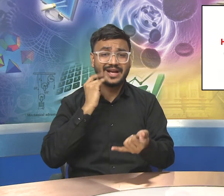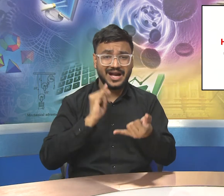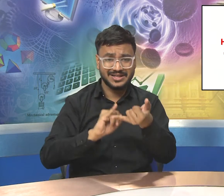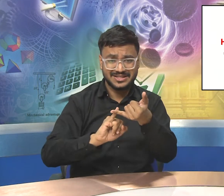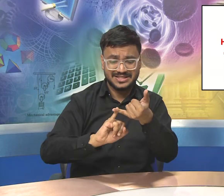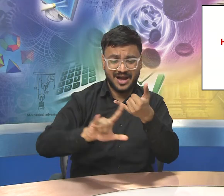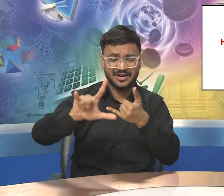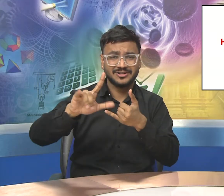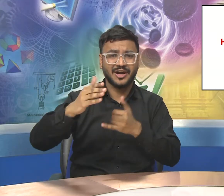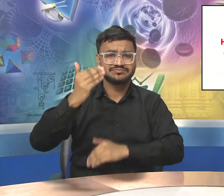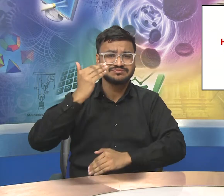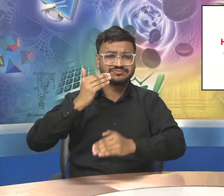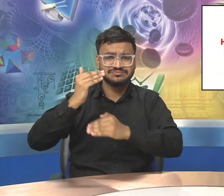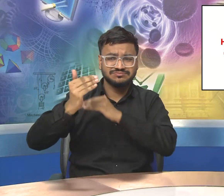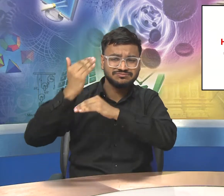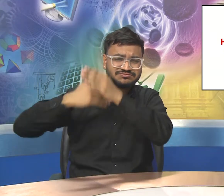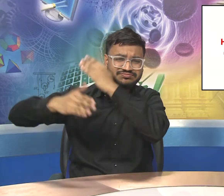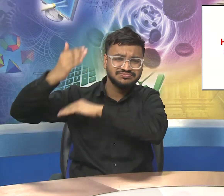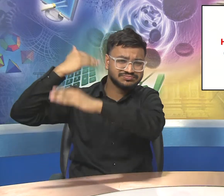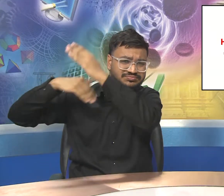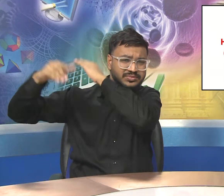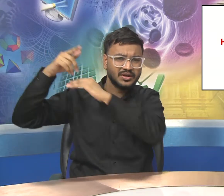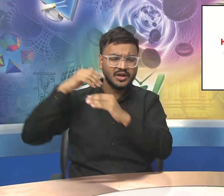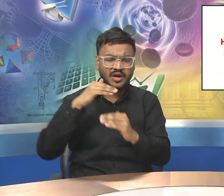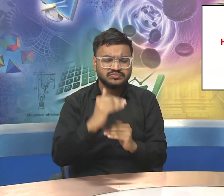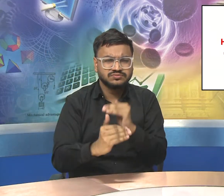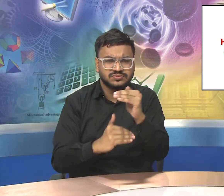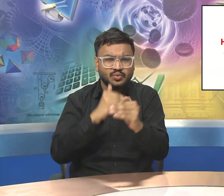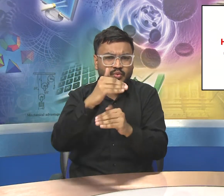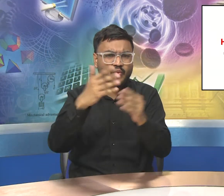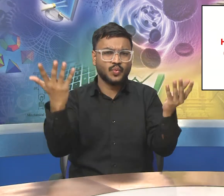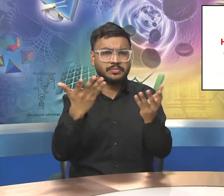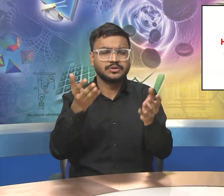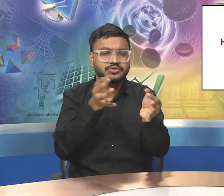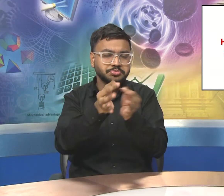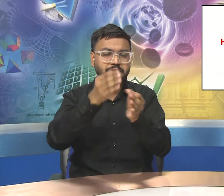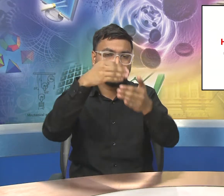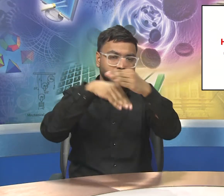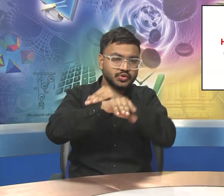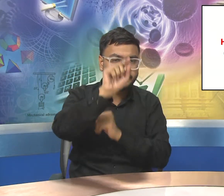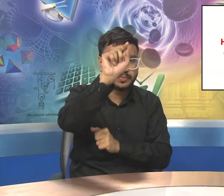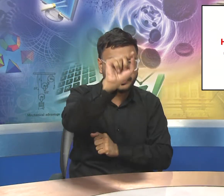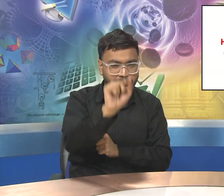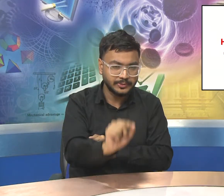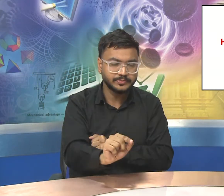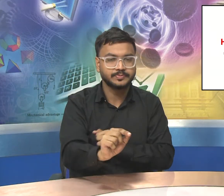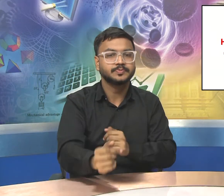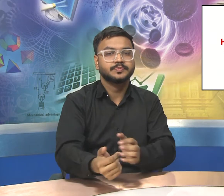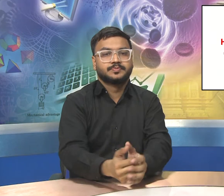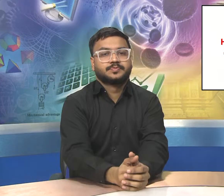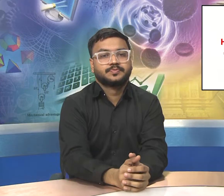Now we will study the history and development of Indian Sign Language.